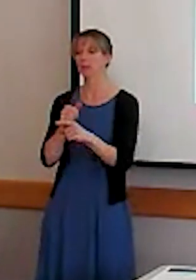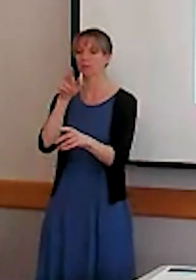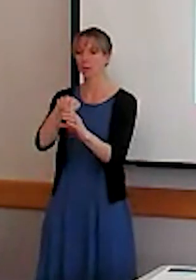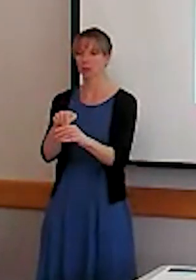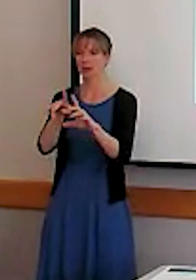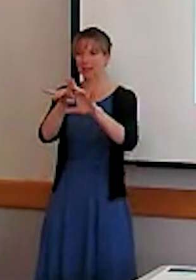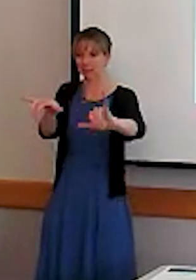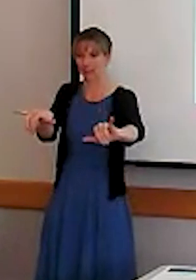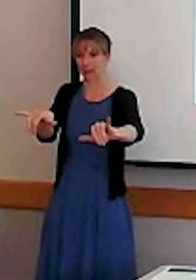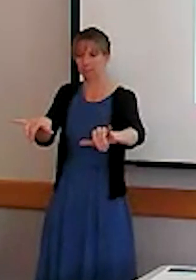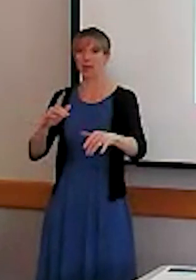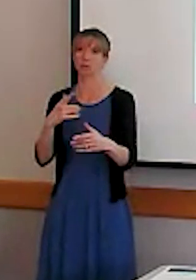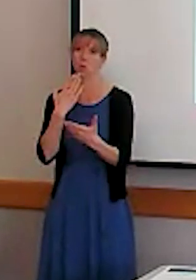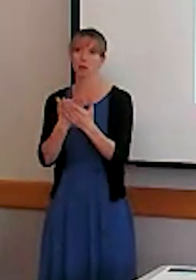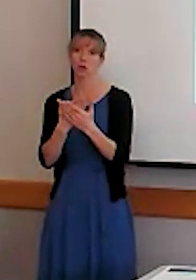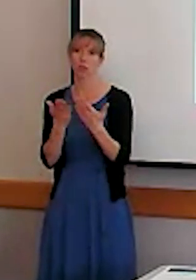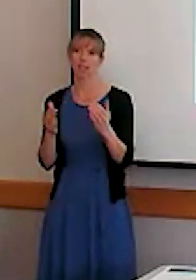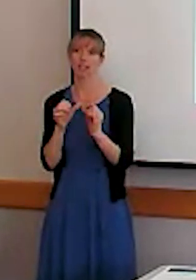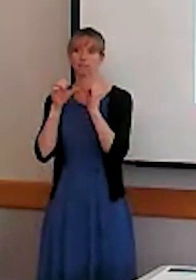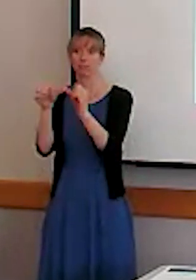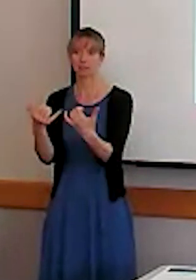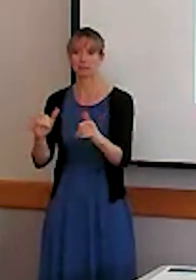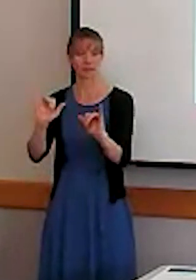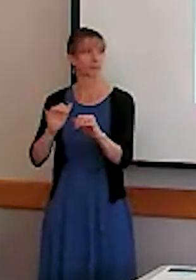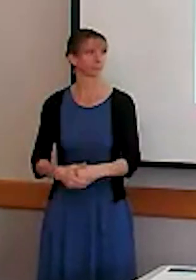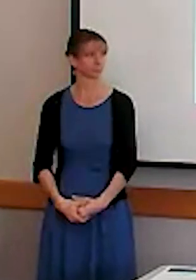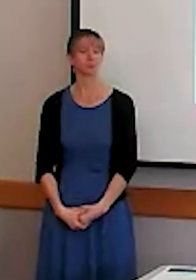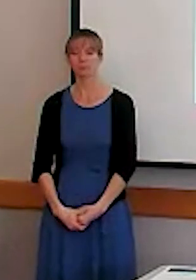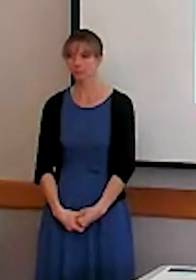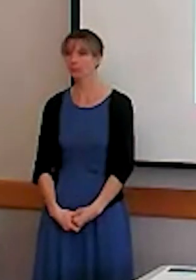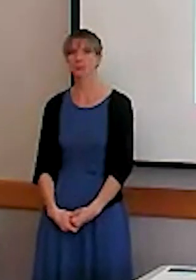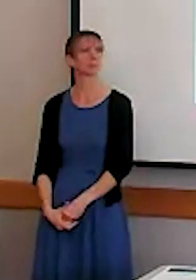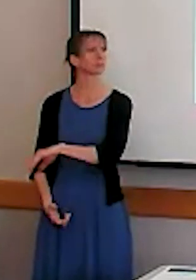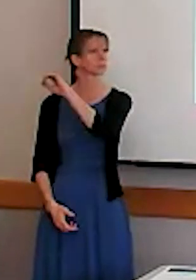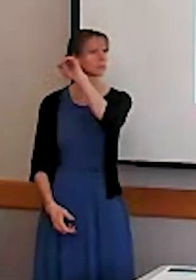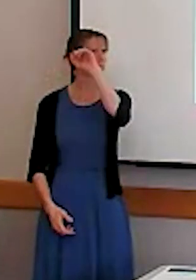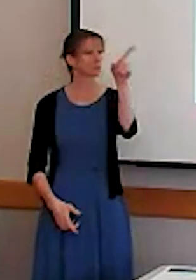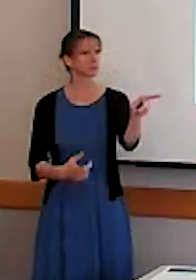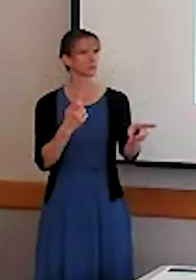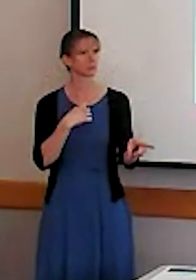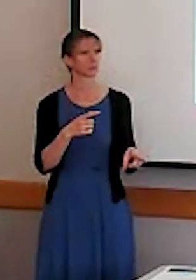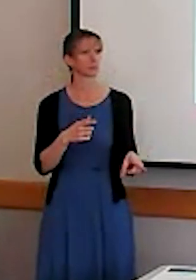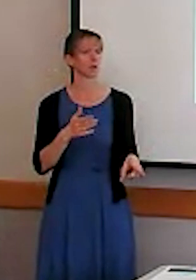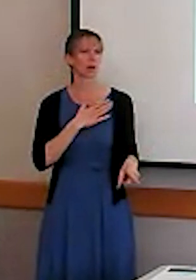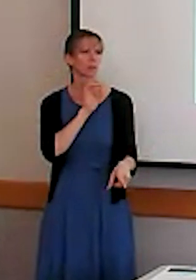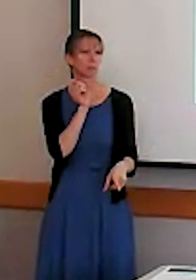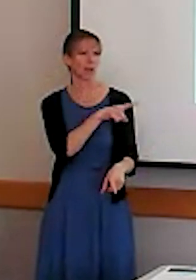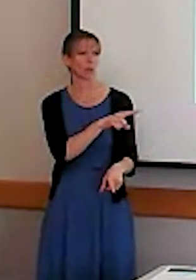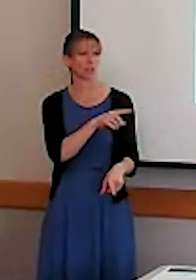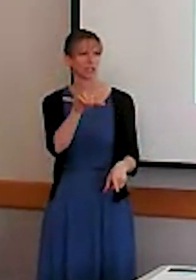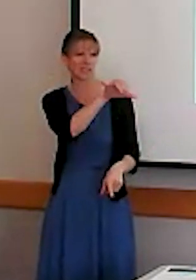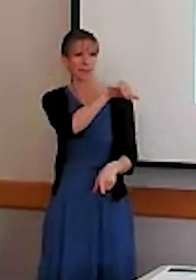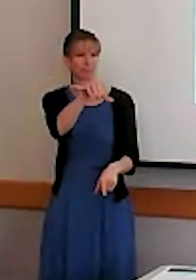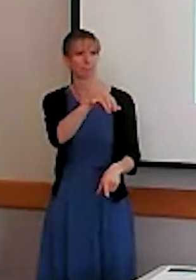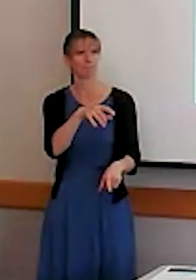of the good things that turned out and that continues to this day. We had another question over here. That was my Oh, question, okay.